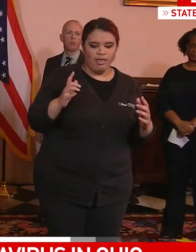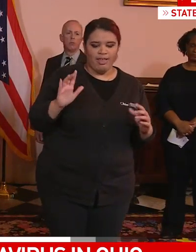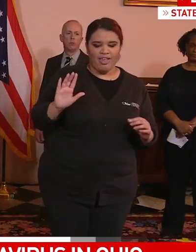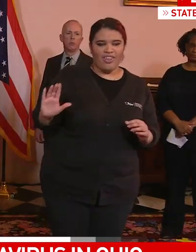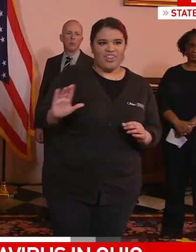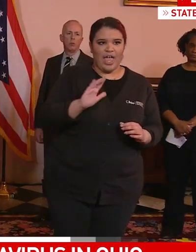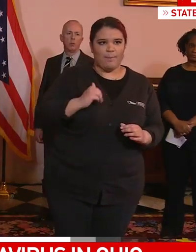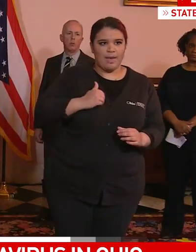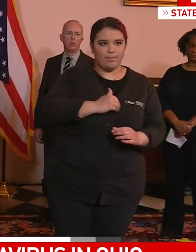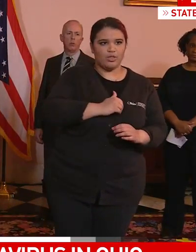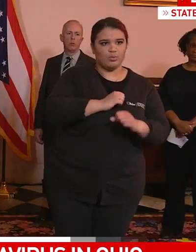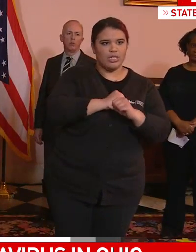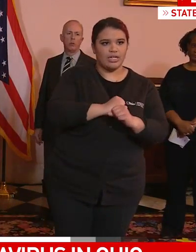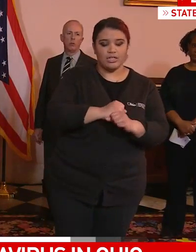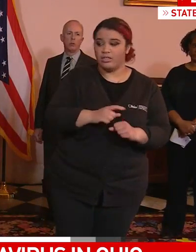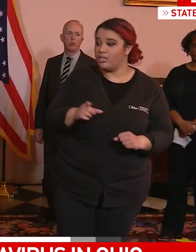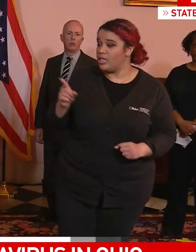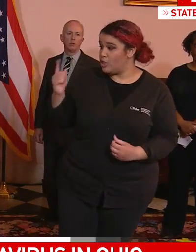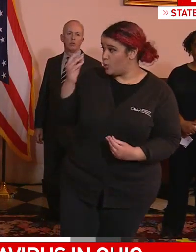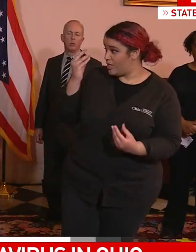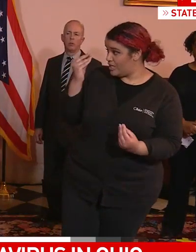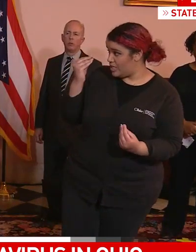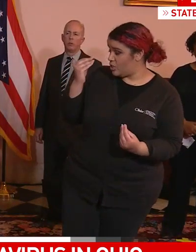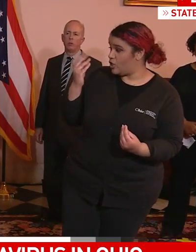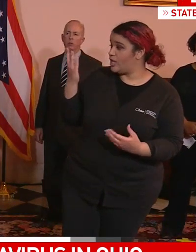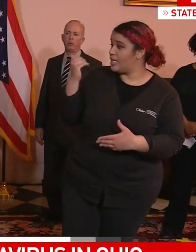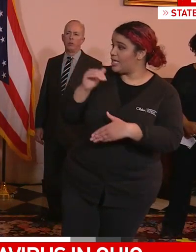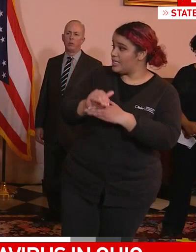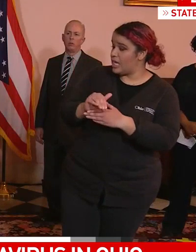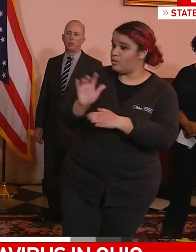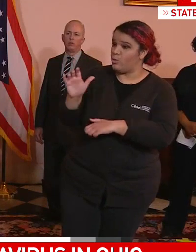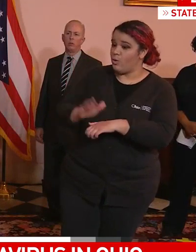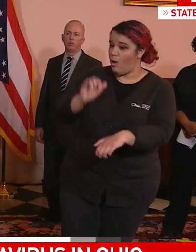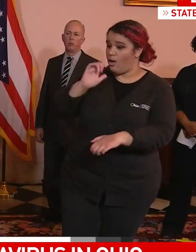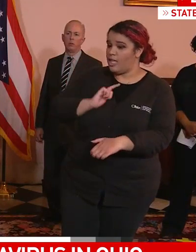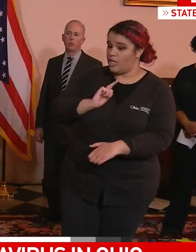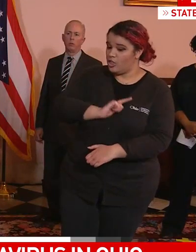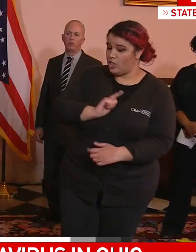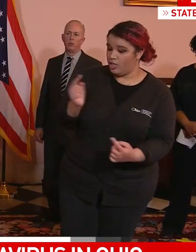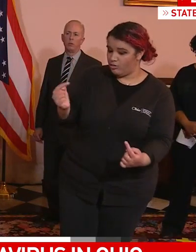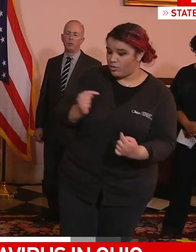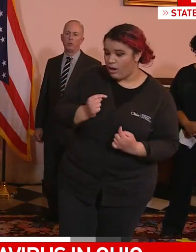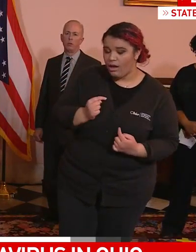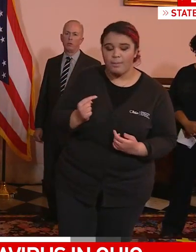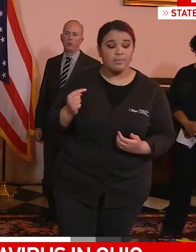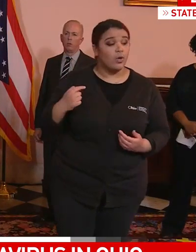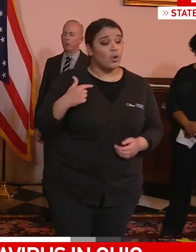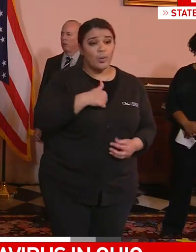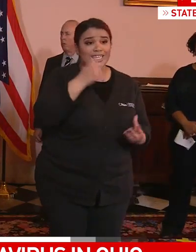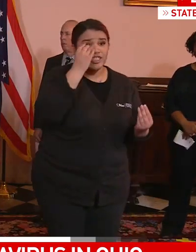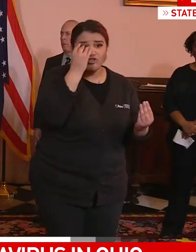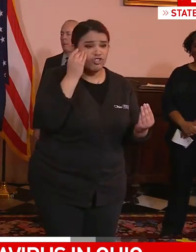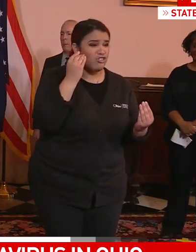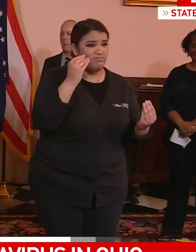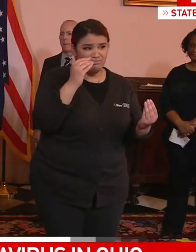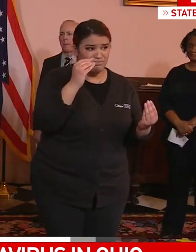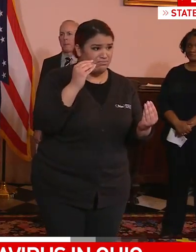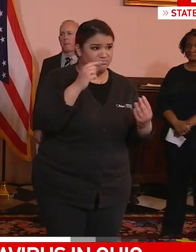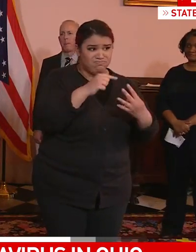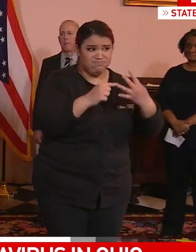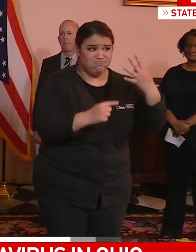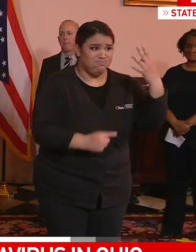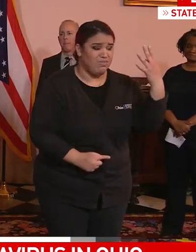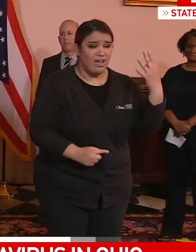that. Did you consider calling the legislature in last night? We considered about everything. It's a question of time,